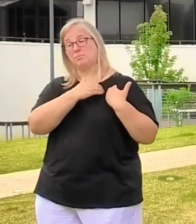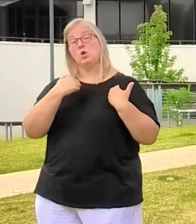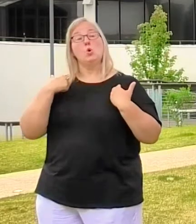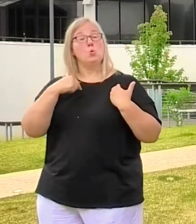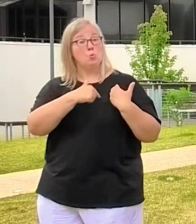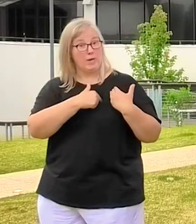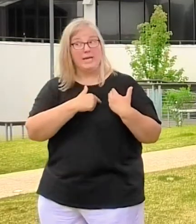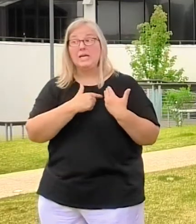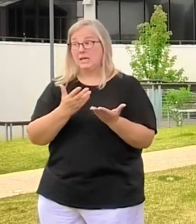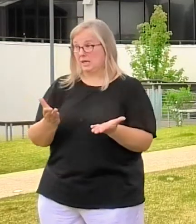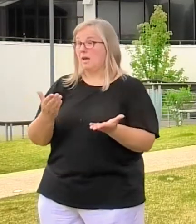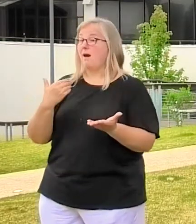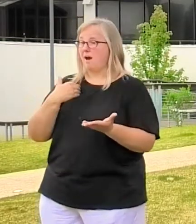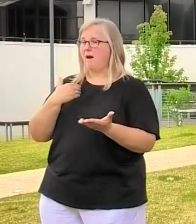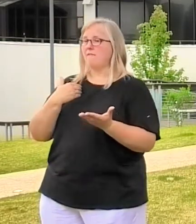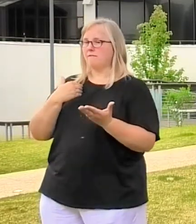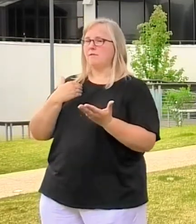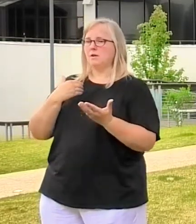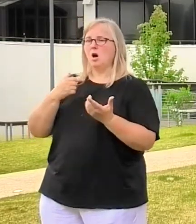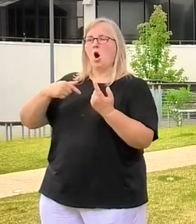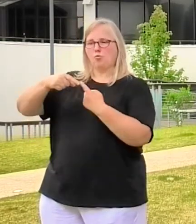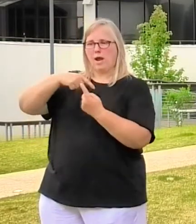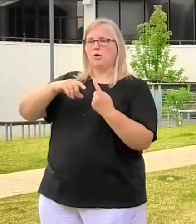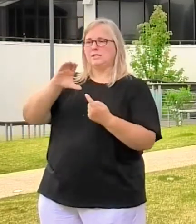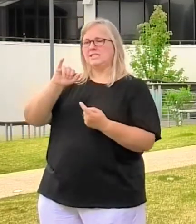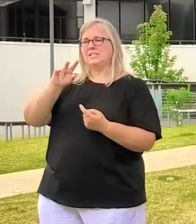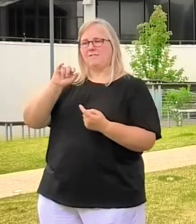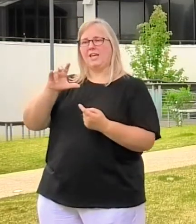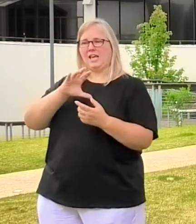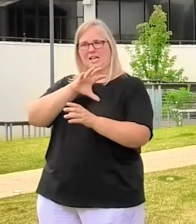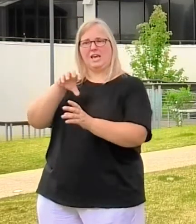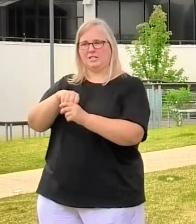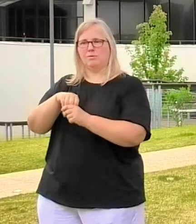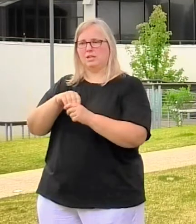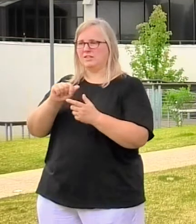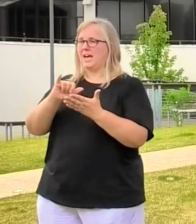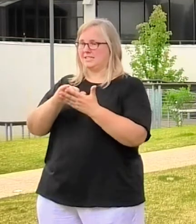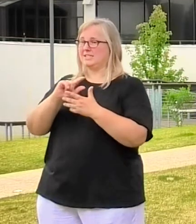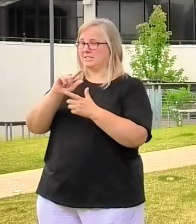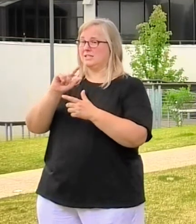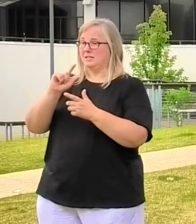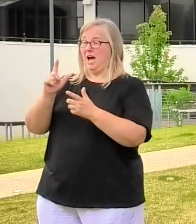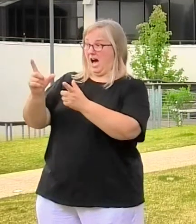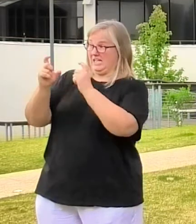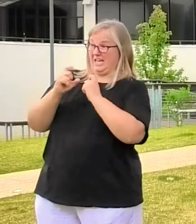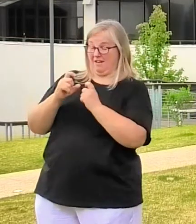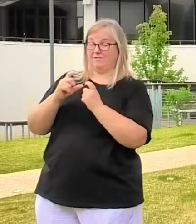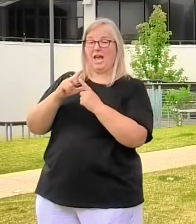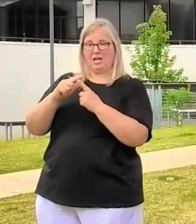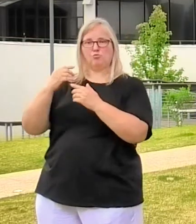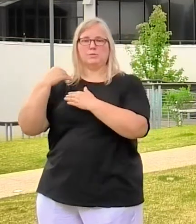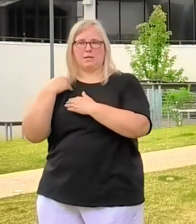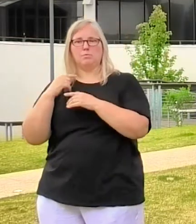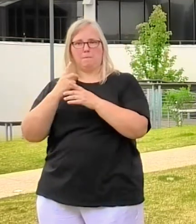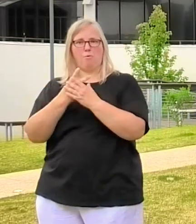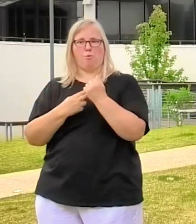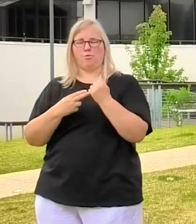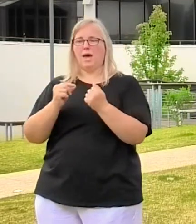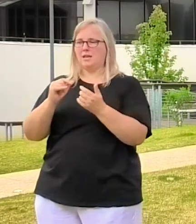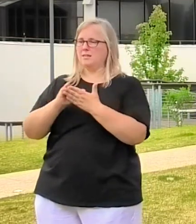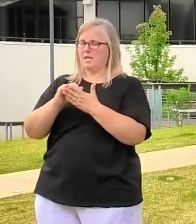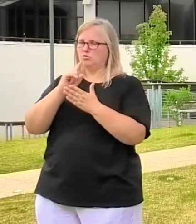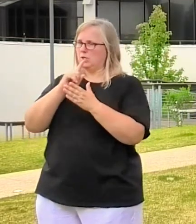we have around civic engagement, the gift that it is and the responsibility we bear. It has greatly shaped